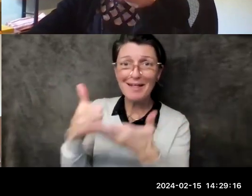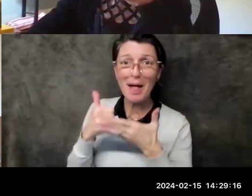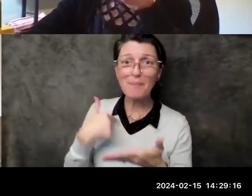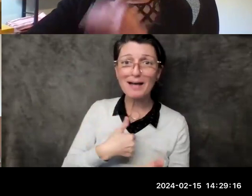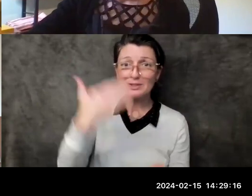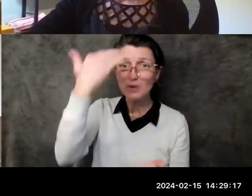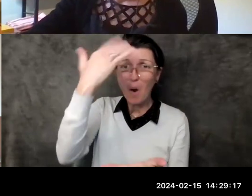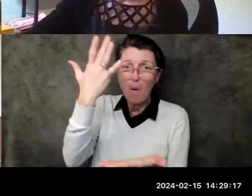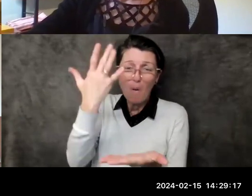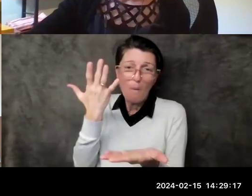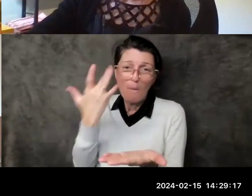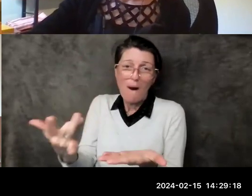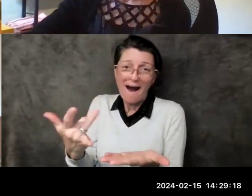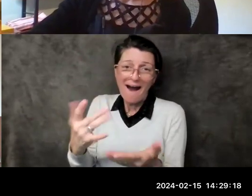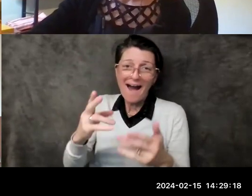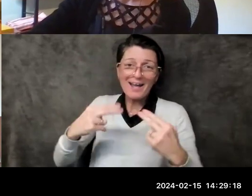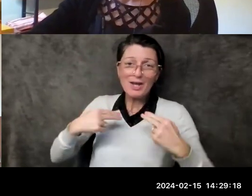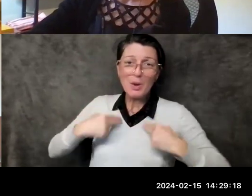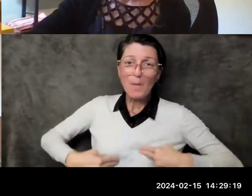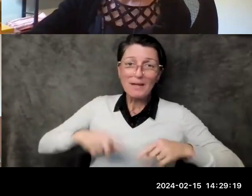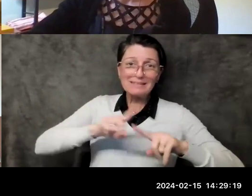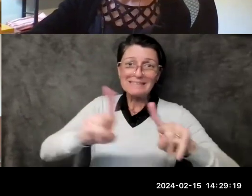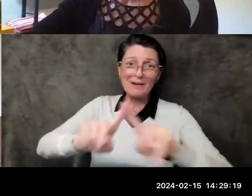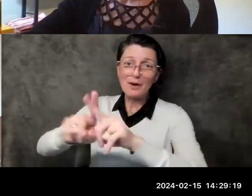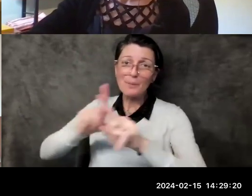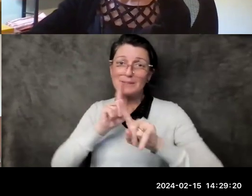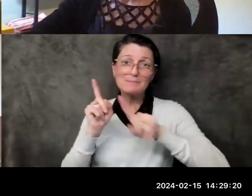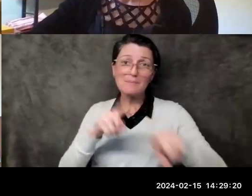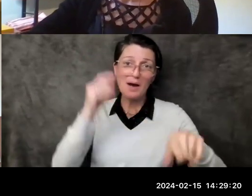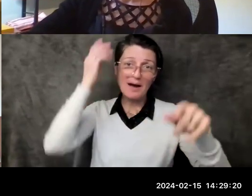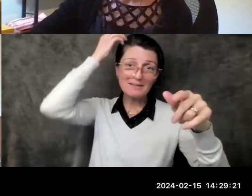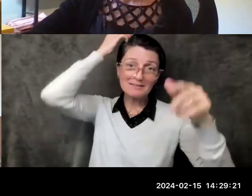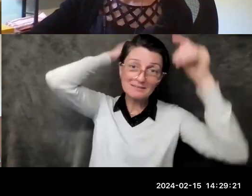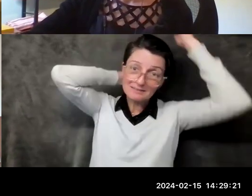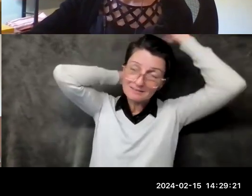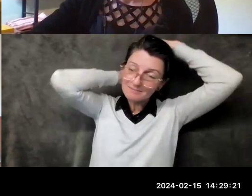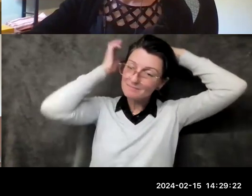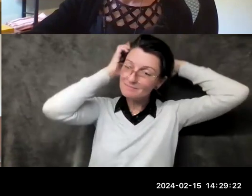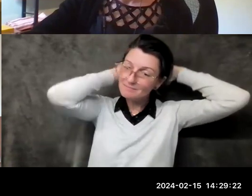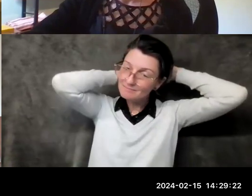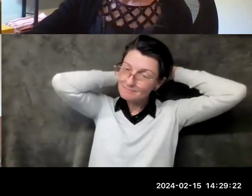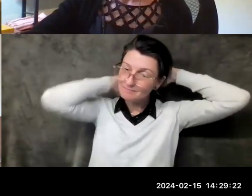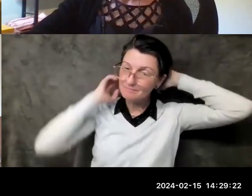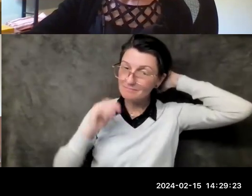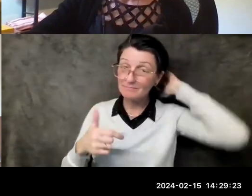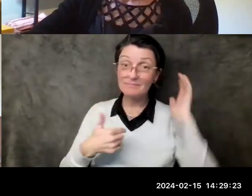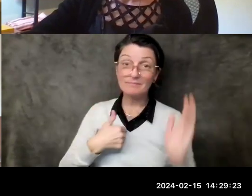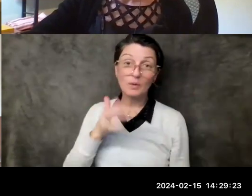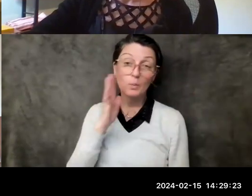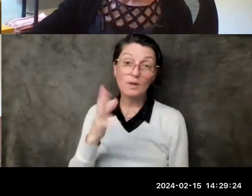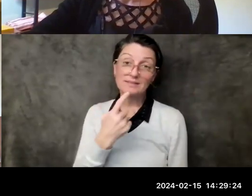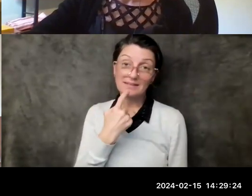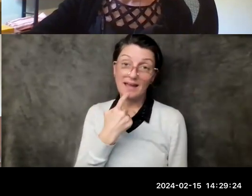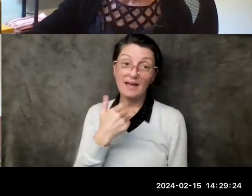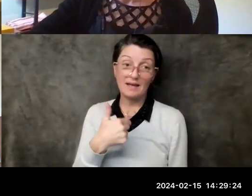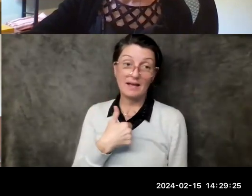us, that would be great. Please put it in the Q&A section. Um, I um I will say that